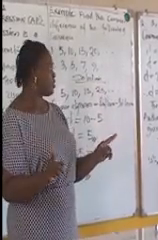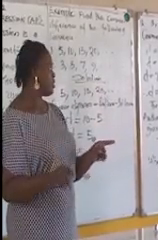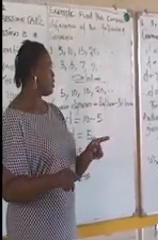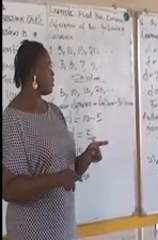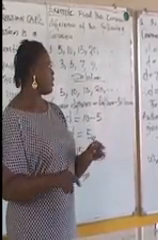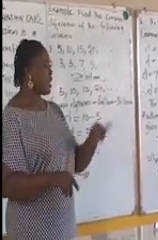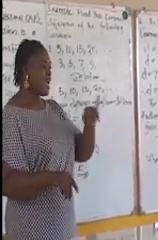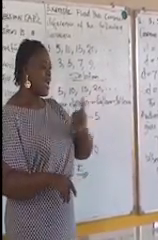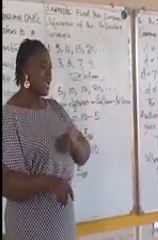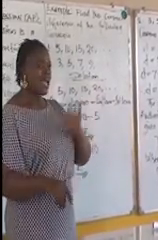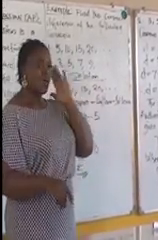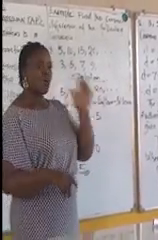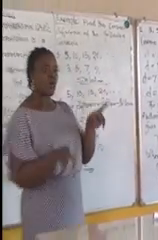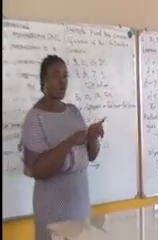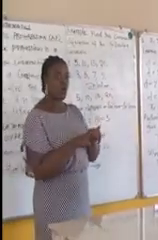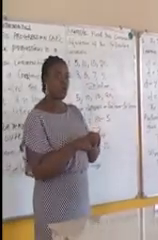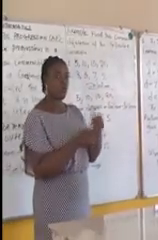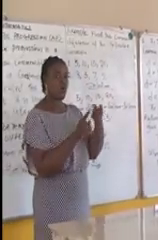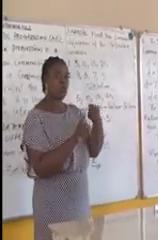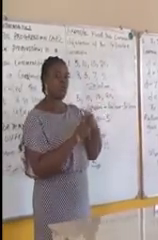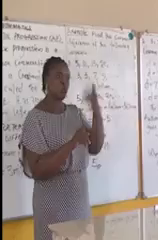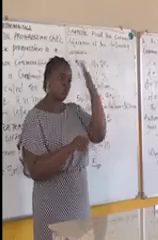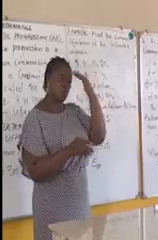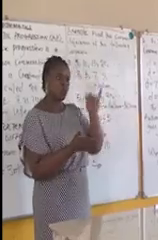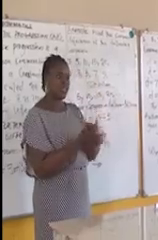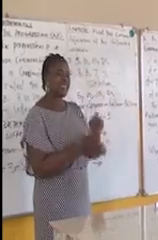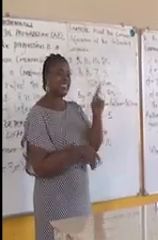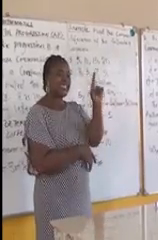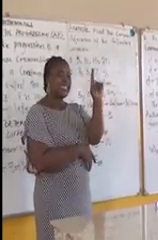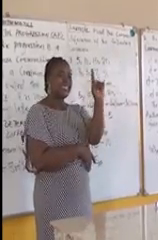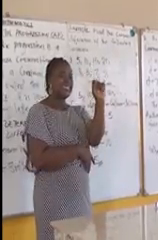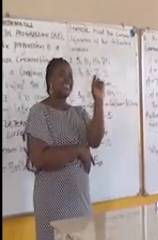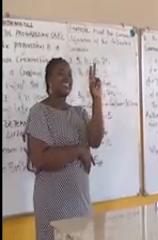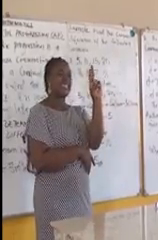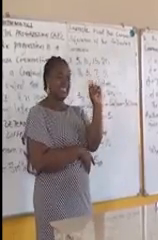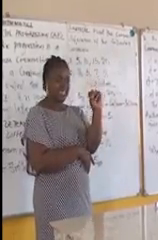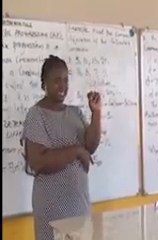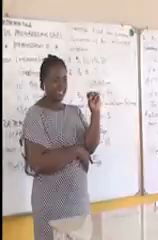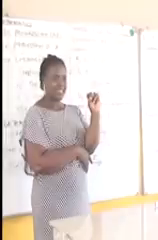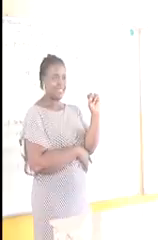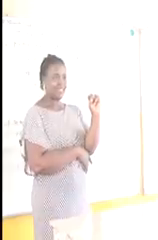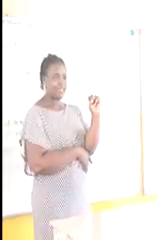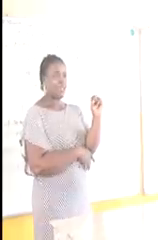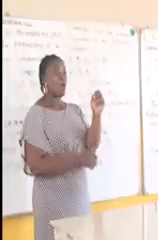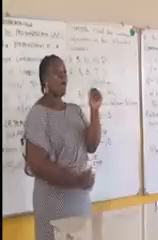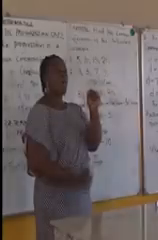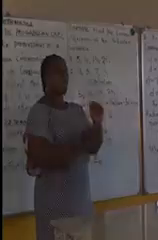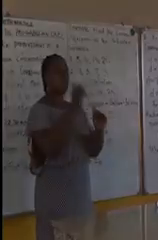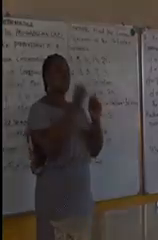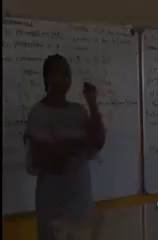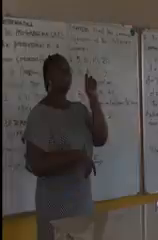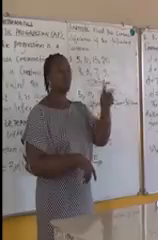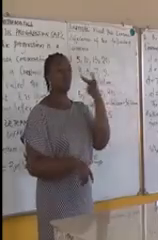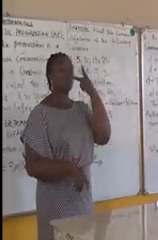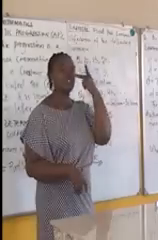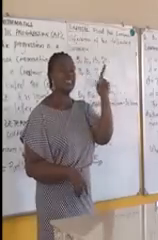And I want you to also know that we have Tn. Most textbooks use the value Tn. Some